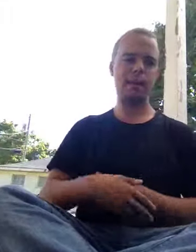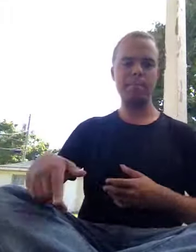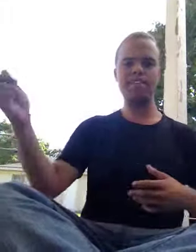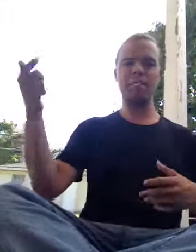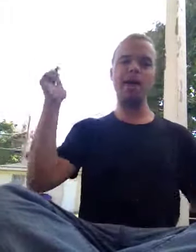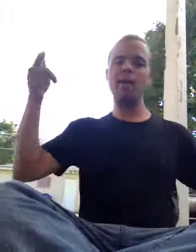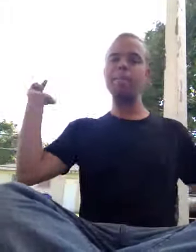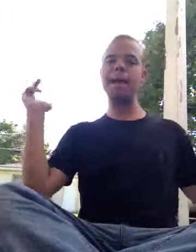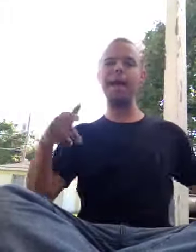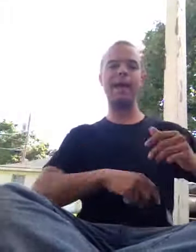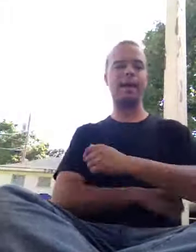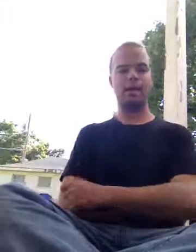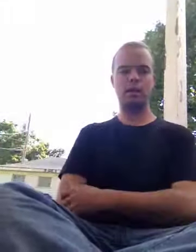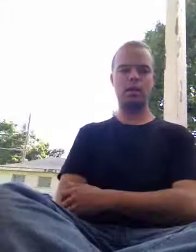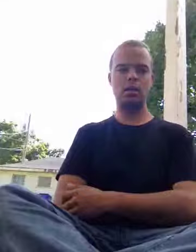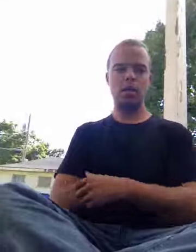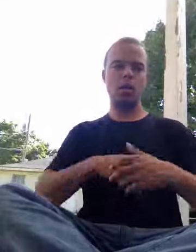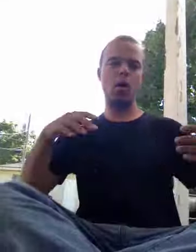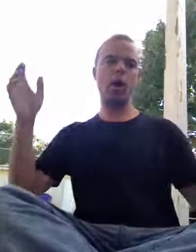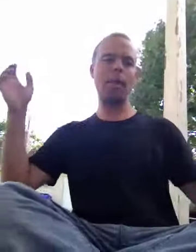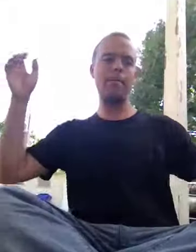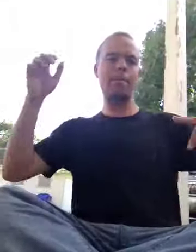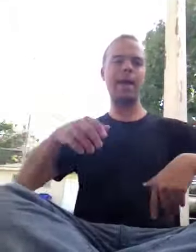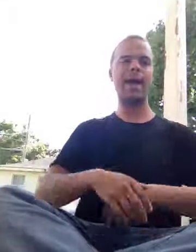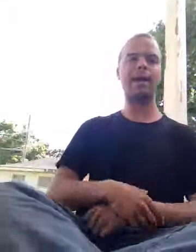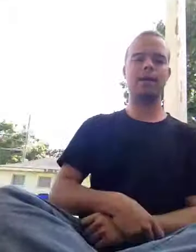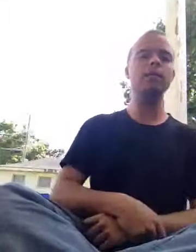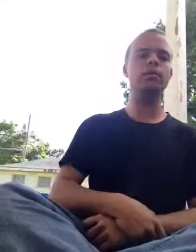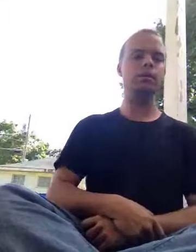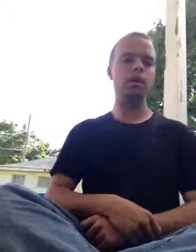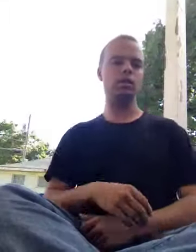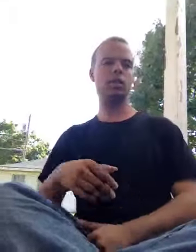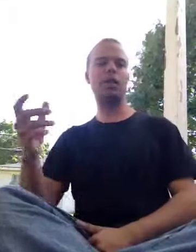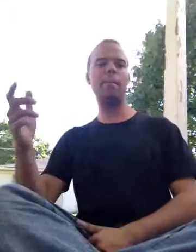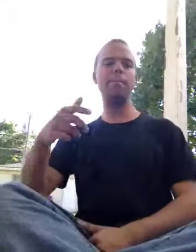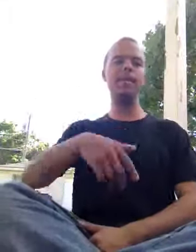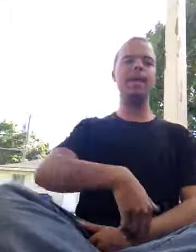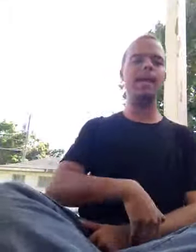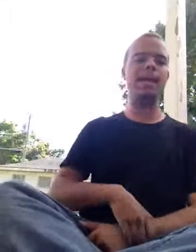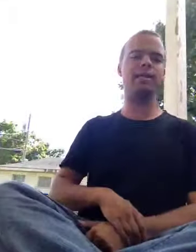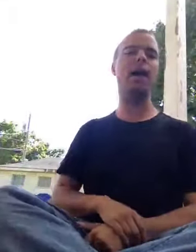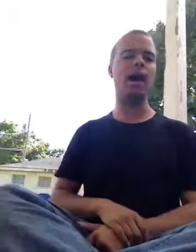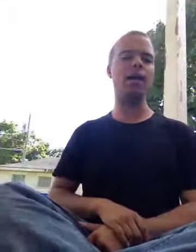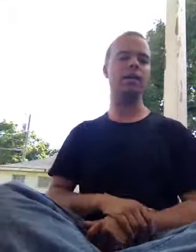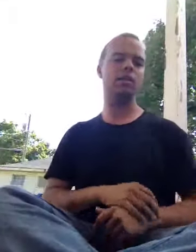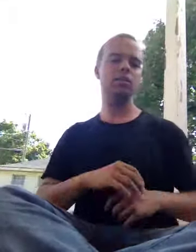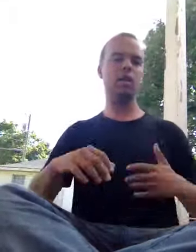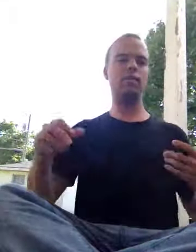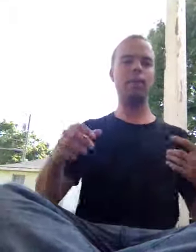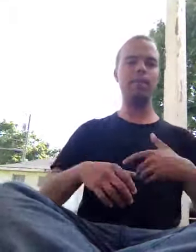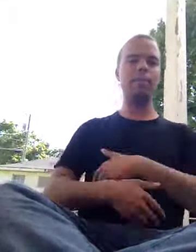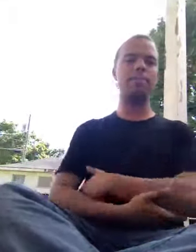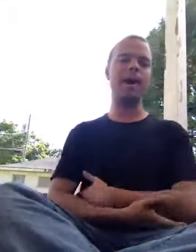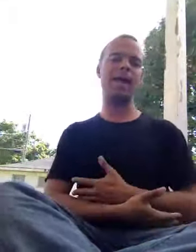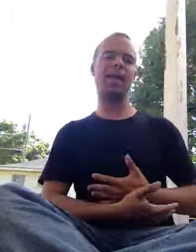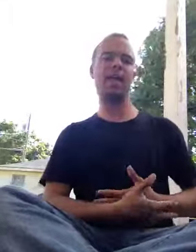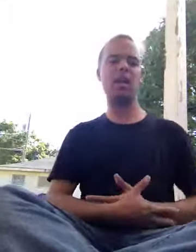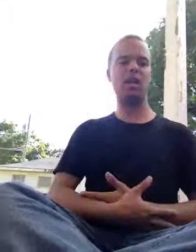Miss Mary Mack, I want up and pack. She let me hit it straight from the back.